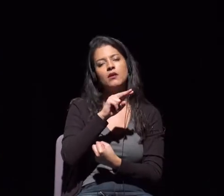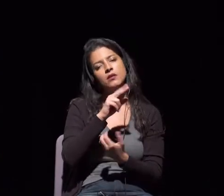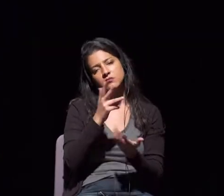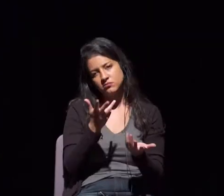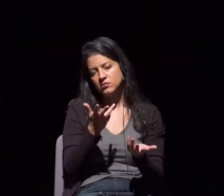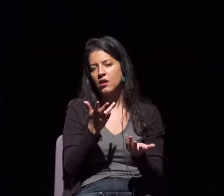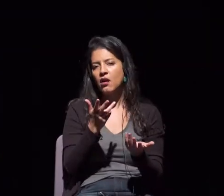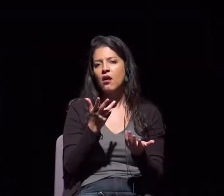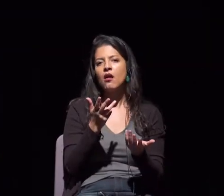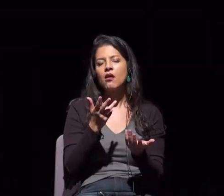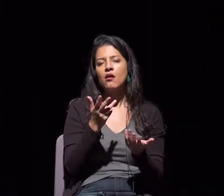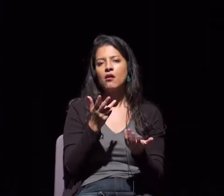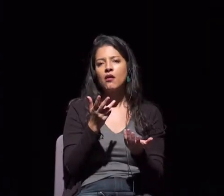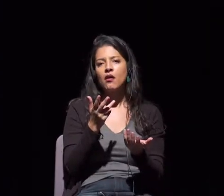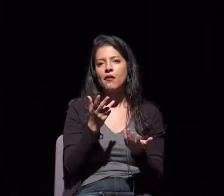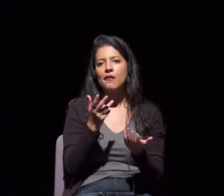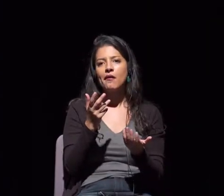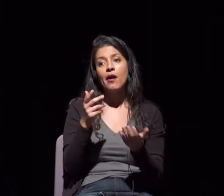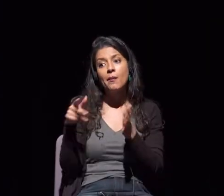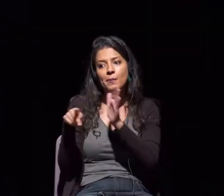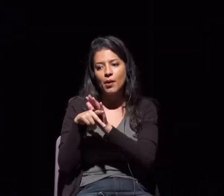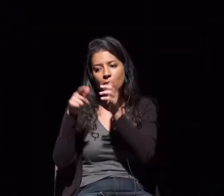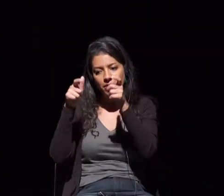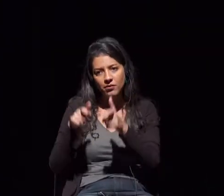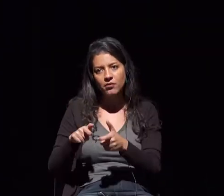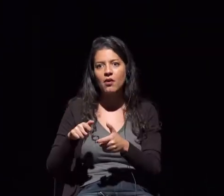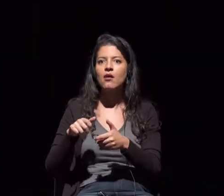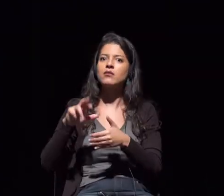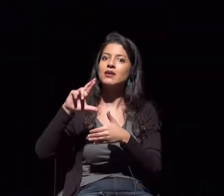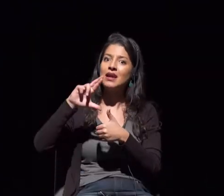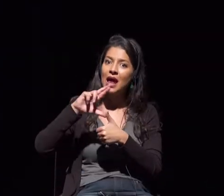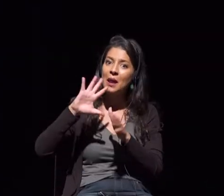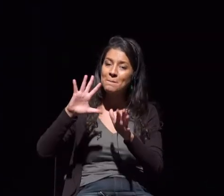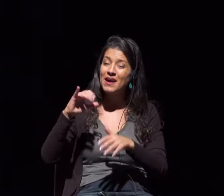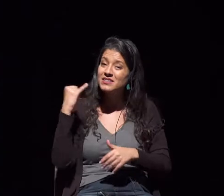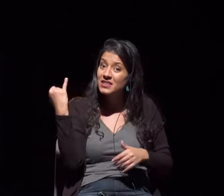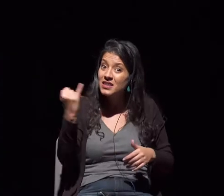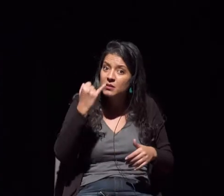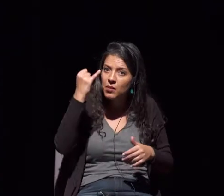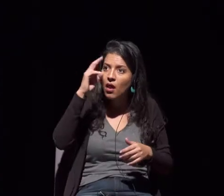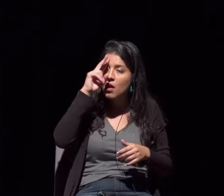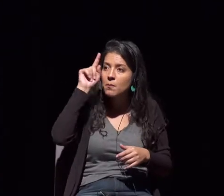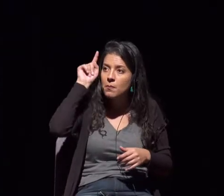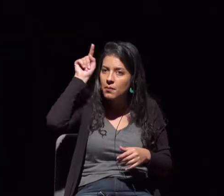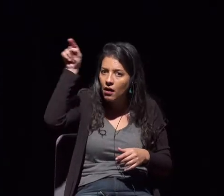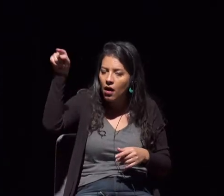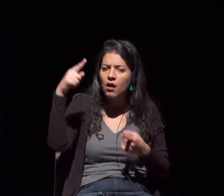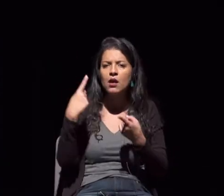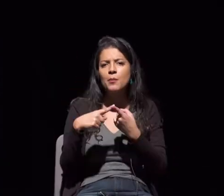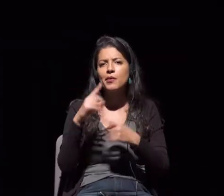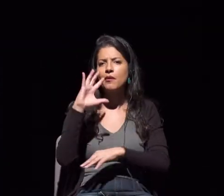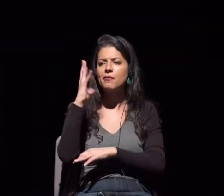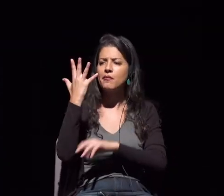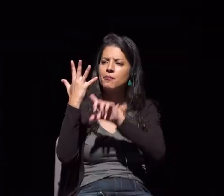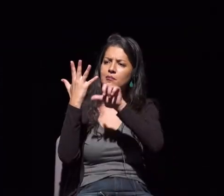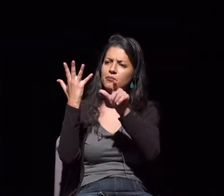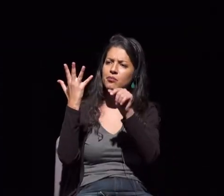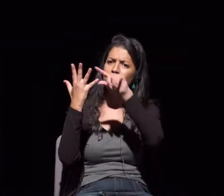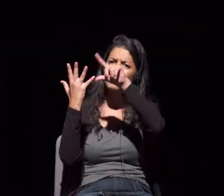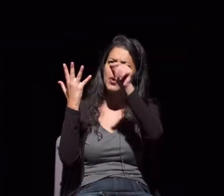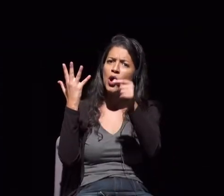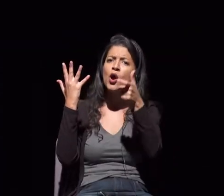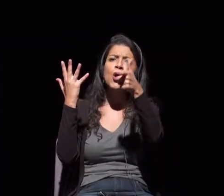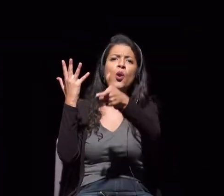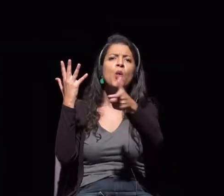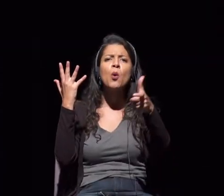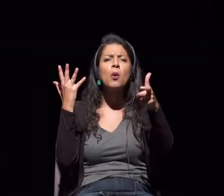everywhere and grows so well, that, you know, for most part, people consider it to be a natural plant that has grown there. And